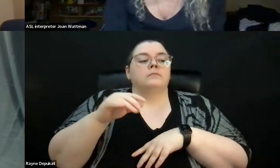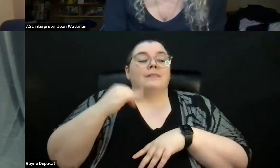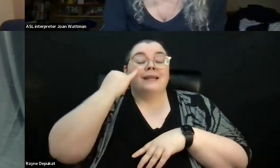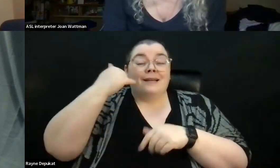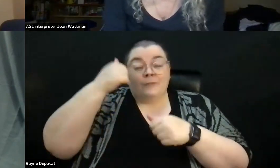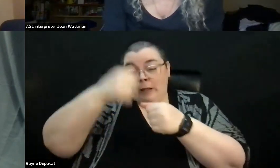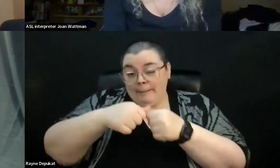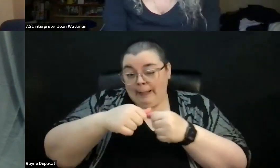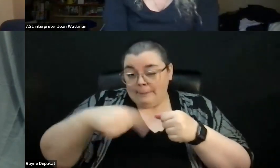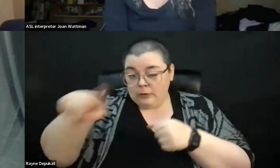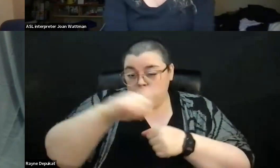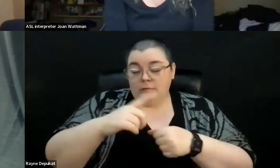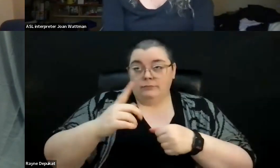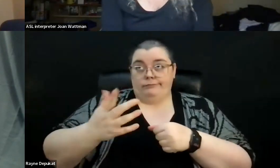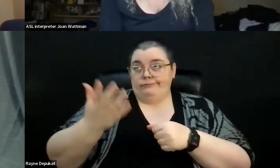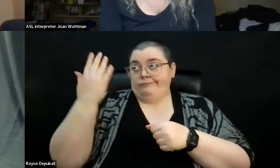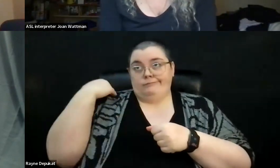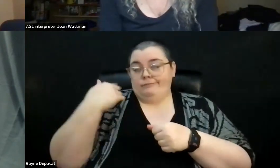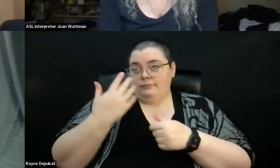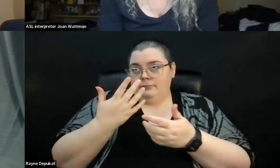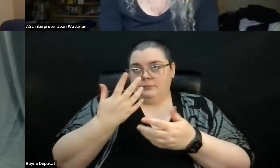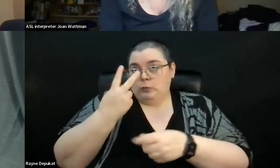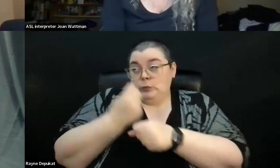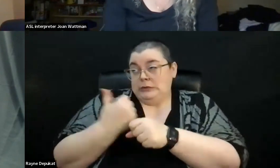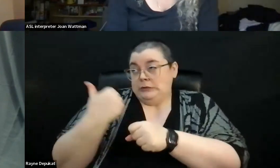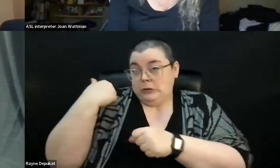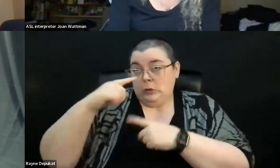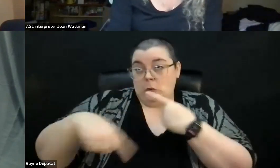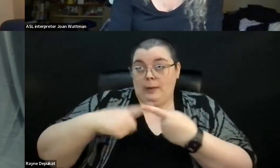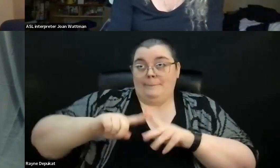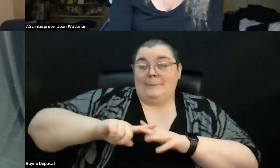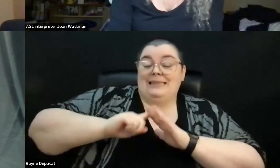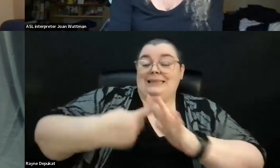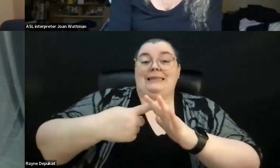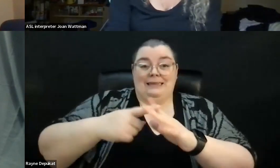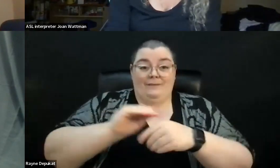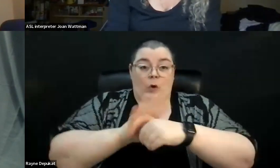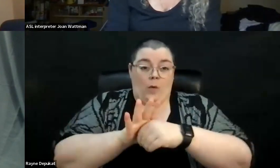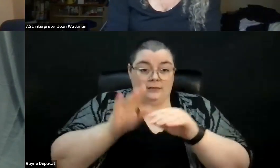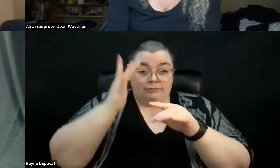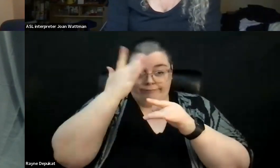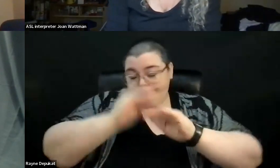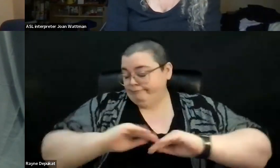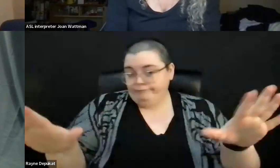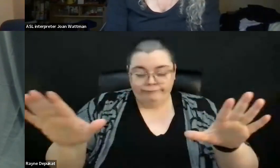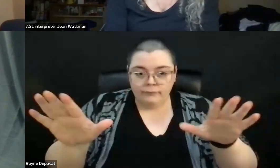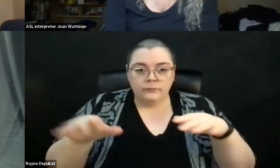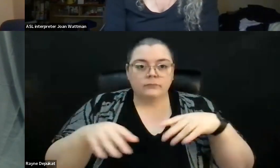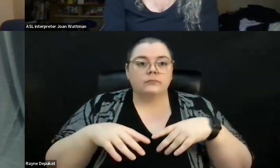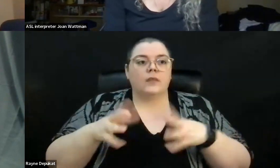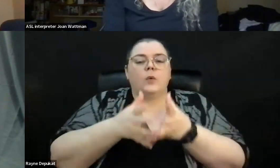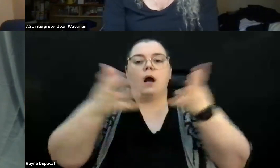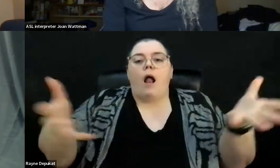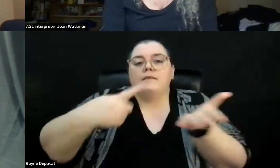press conferences, just because of what's happening in the world. And in the past, I'd say 2 years ago, when we started this